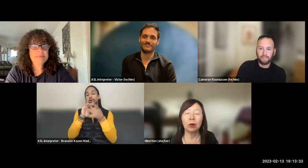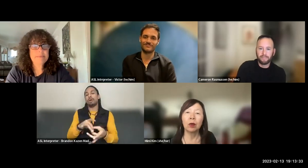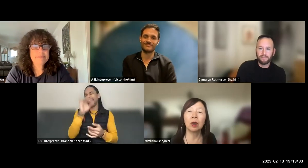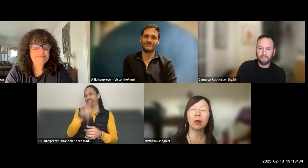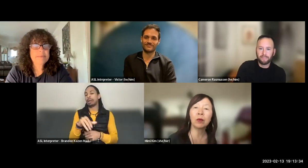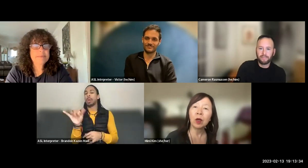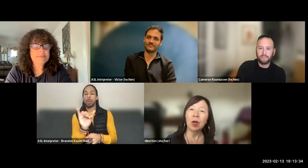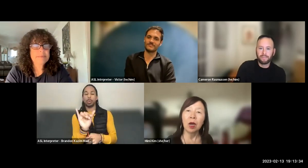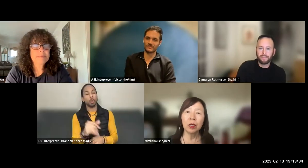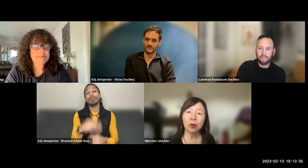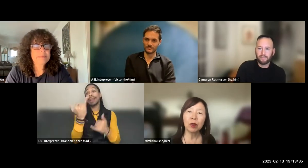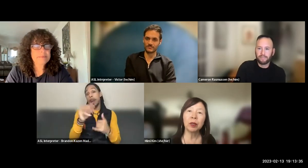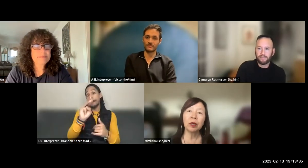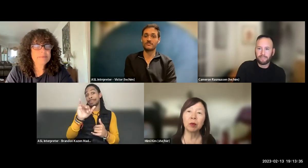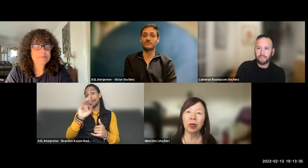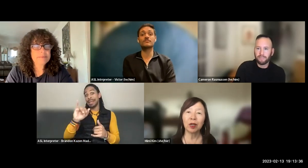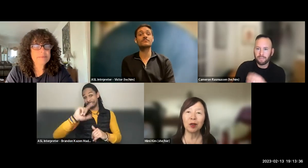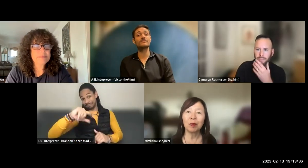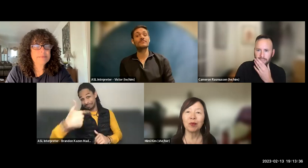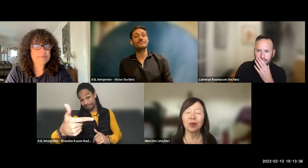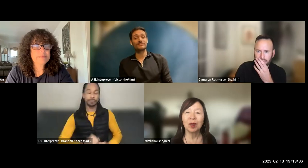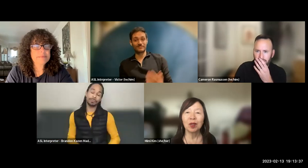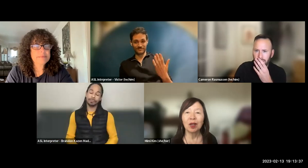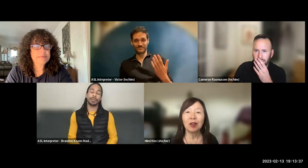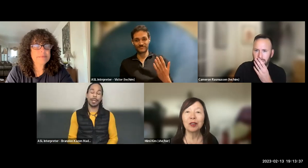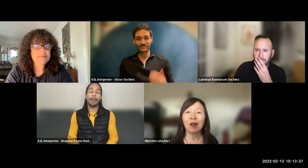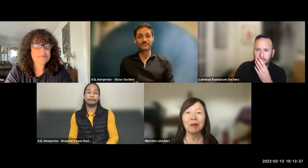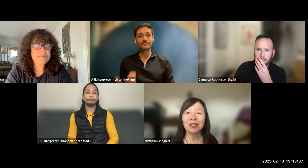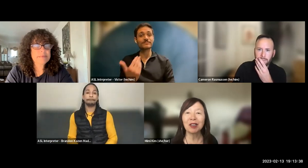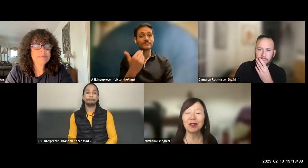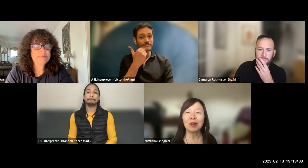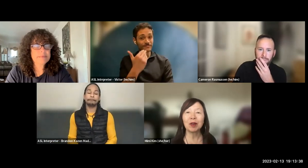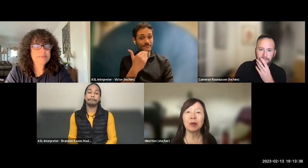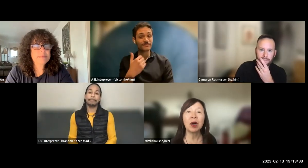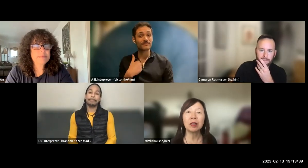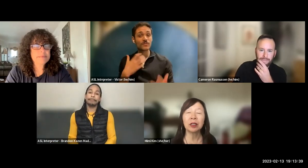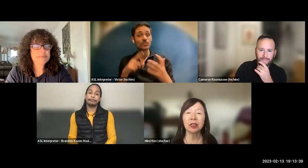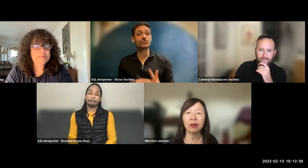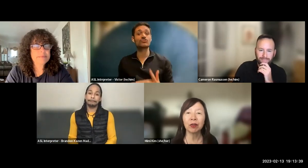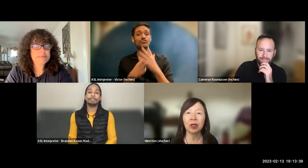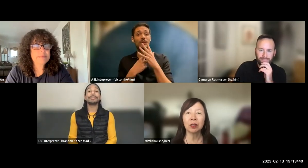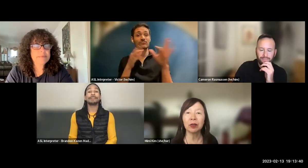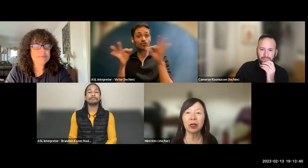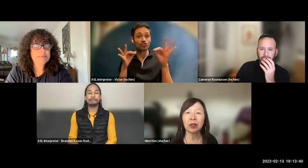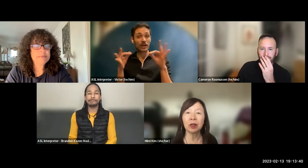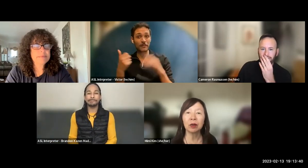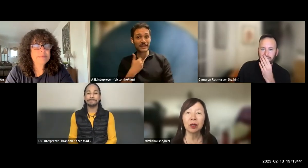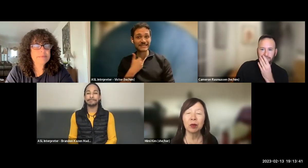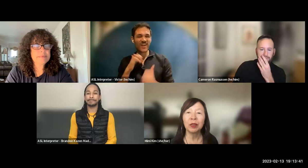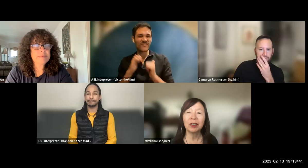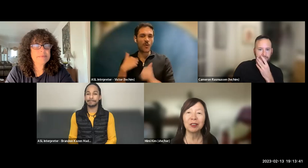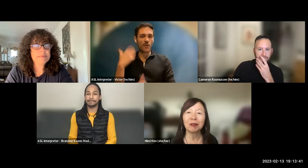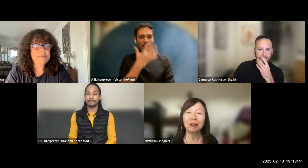Thank you. I just want to begin by describing myself, and I apologize for not doing that at